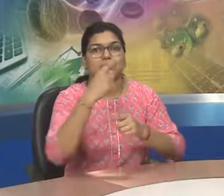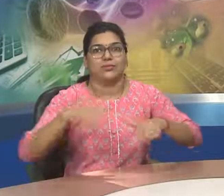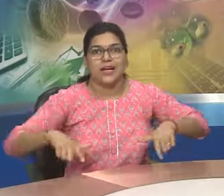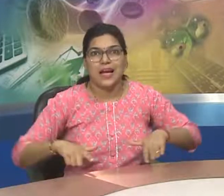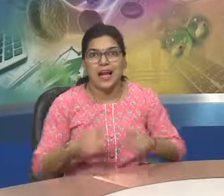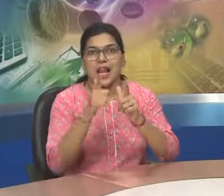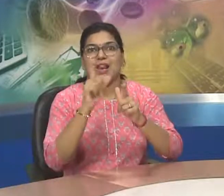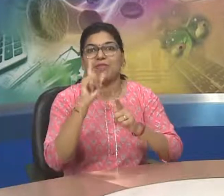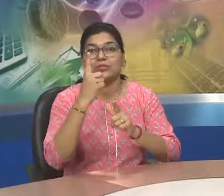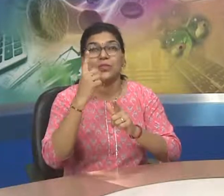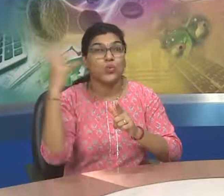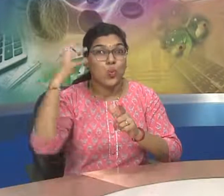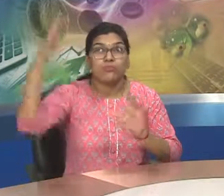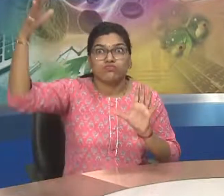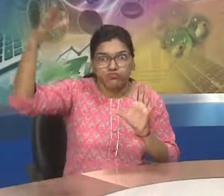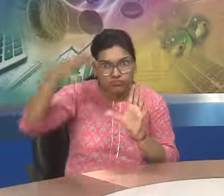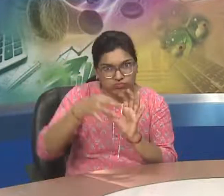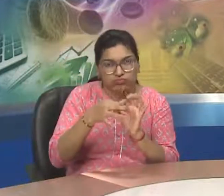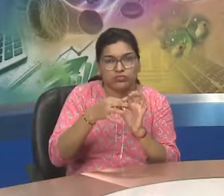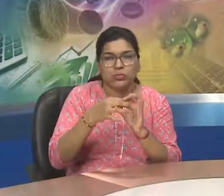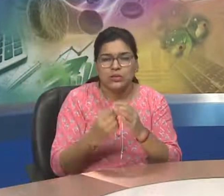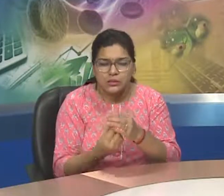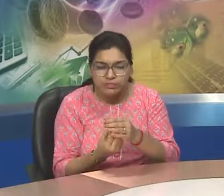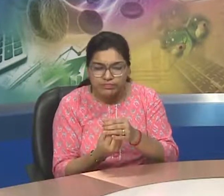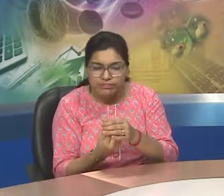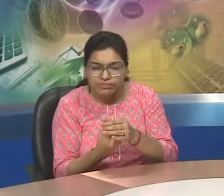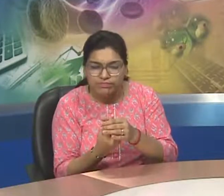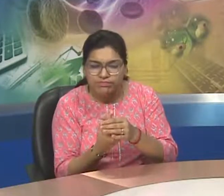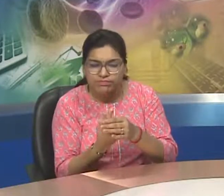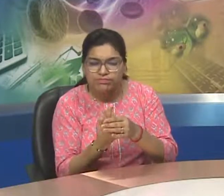then took the next evolutionary step